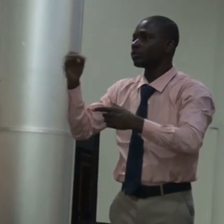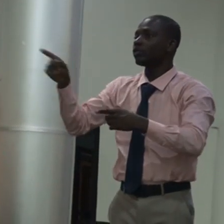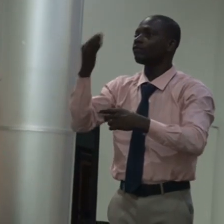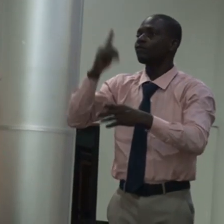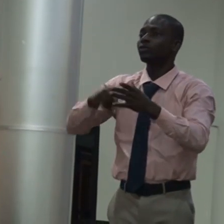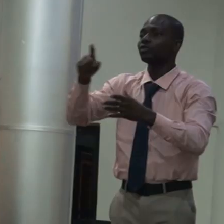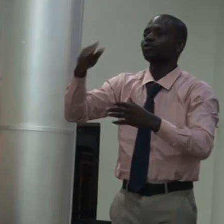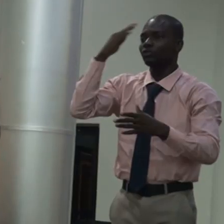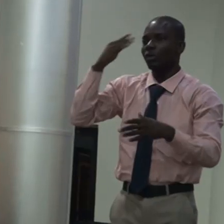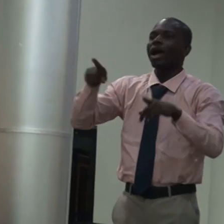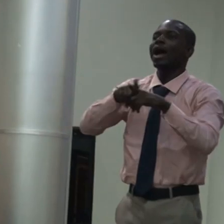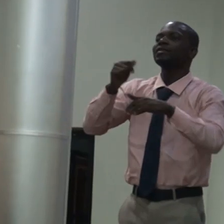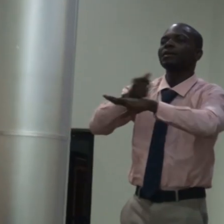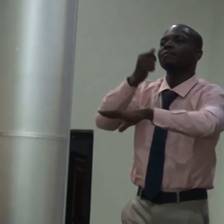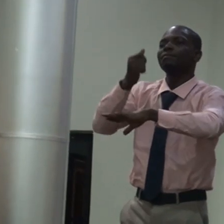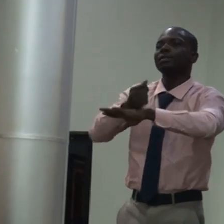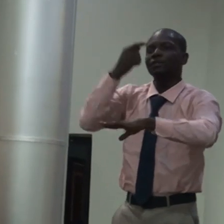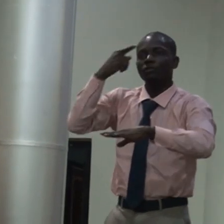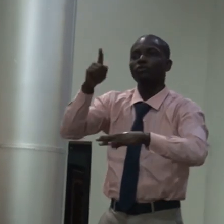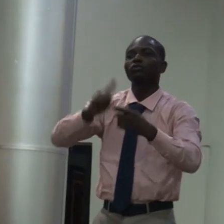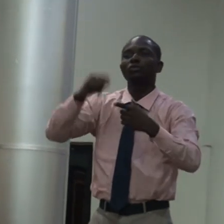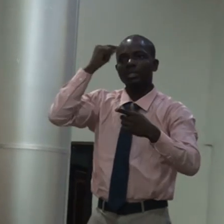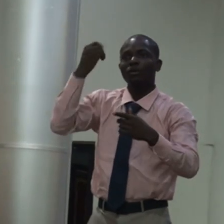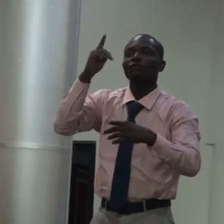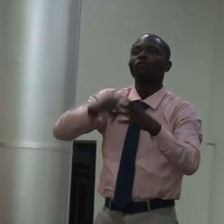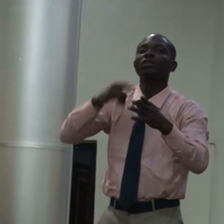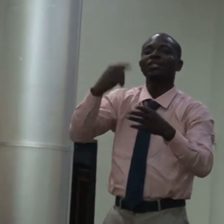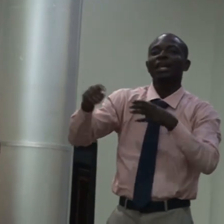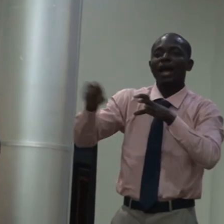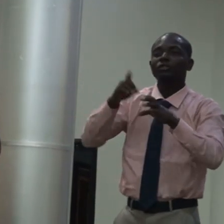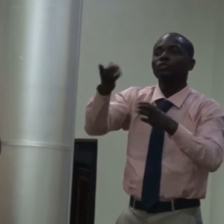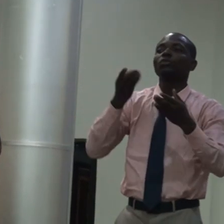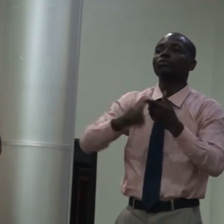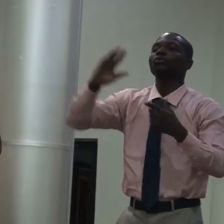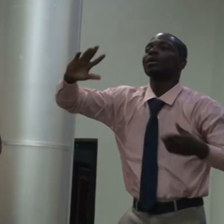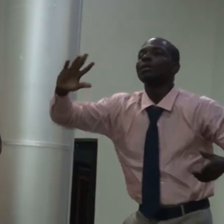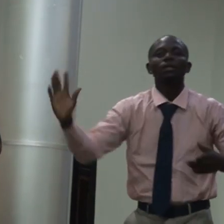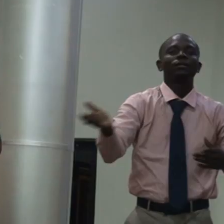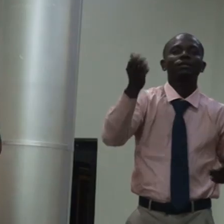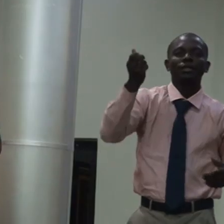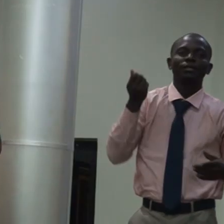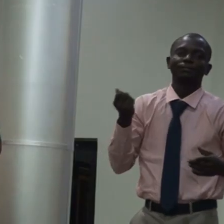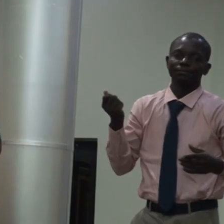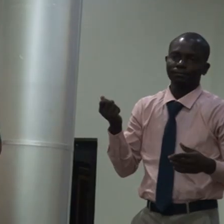know as a basis for you to think of what action you want to take.